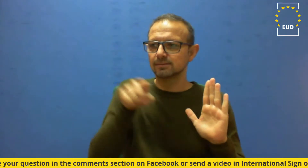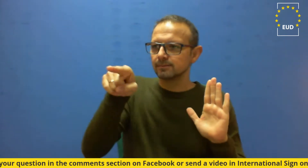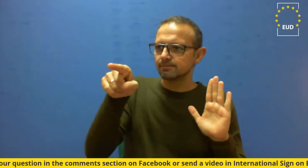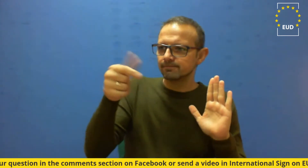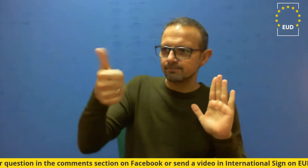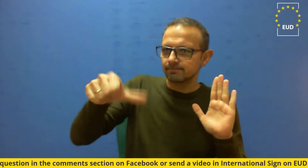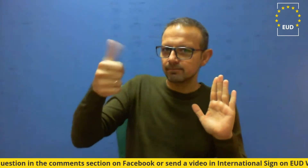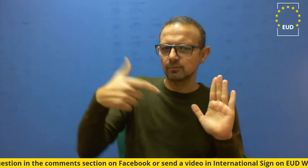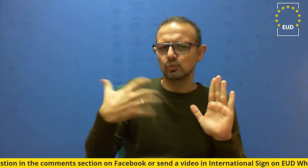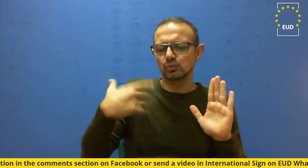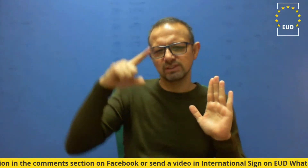television.